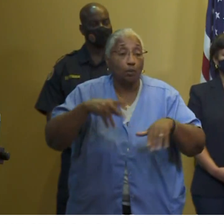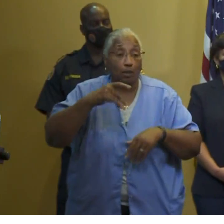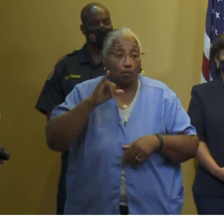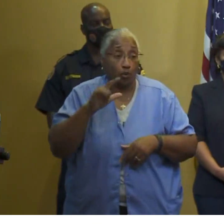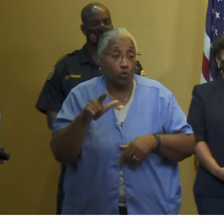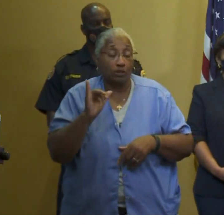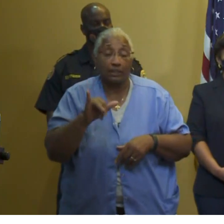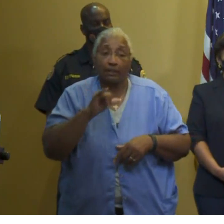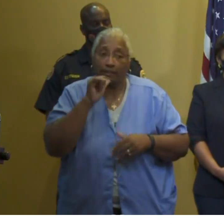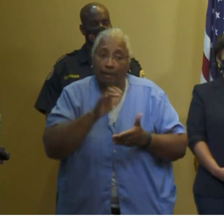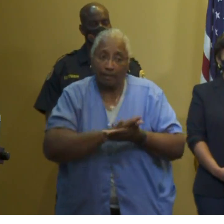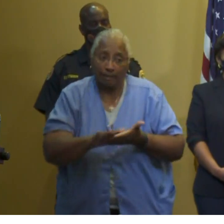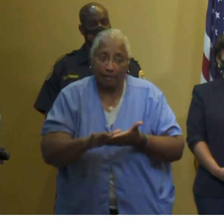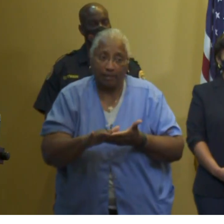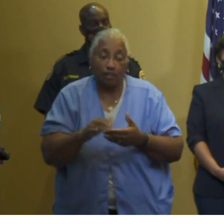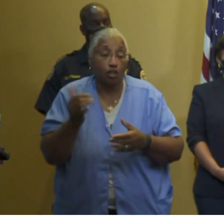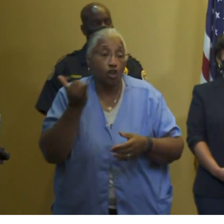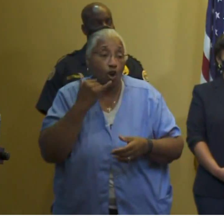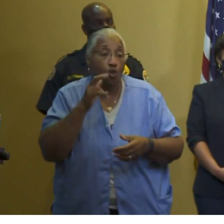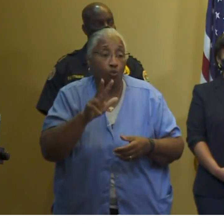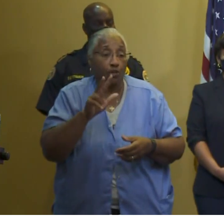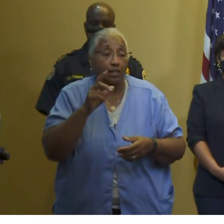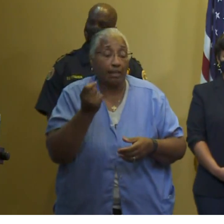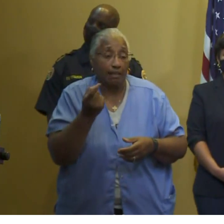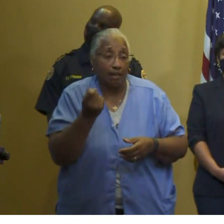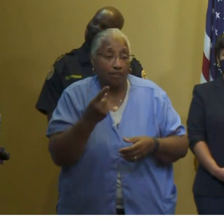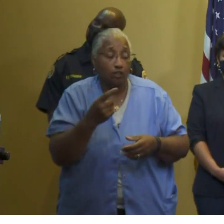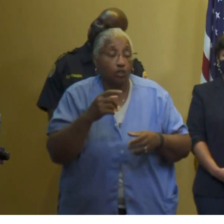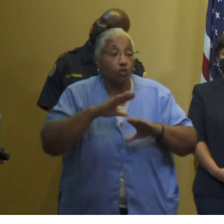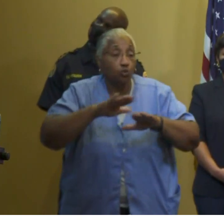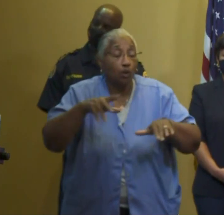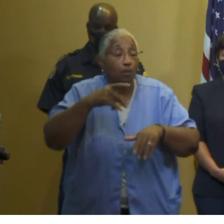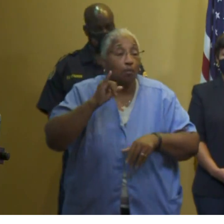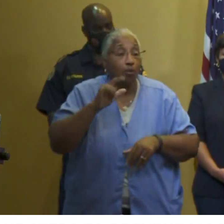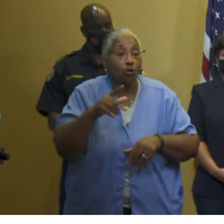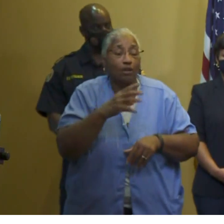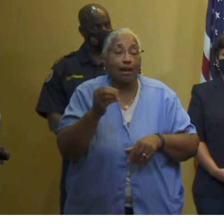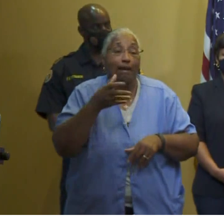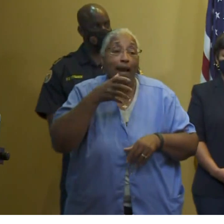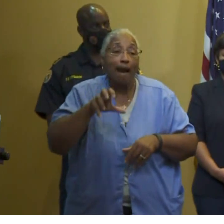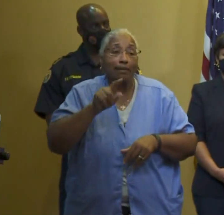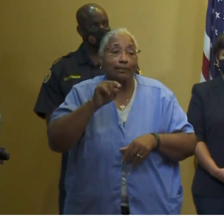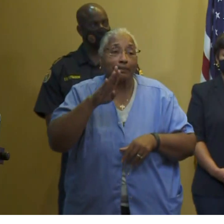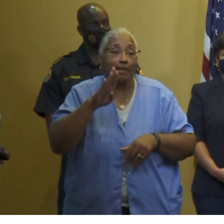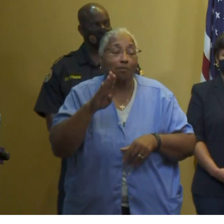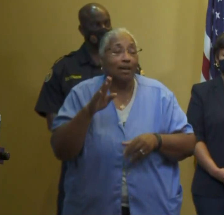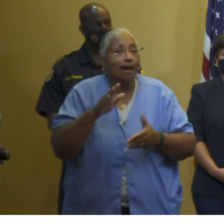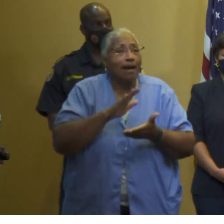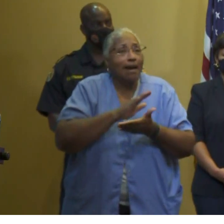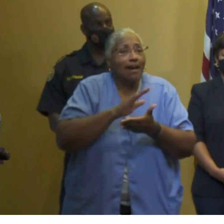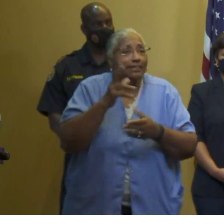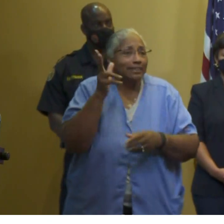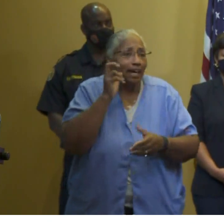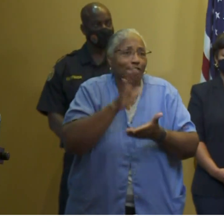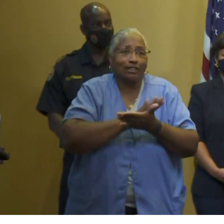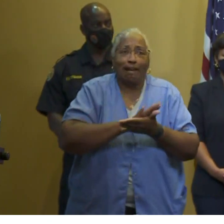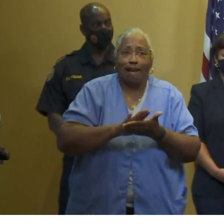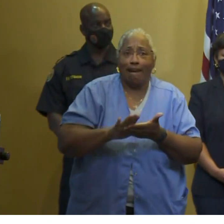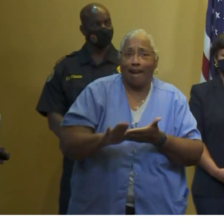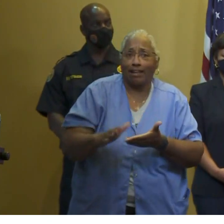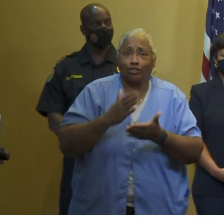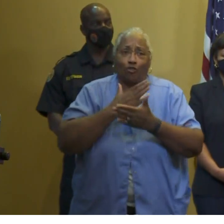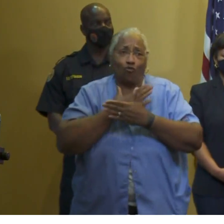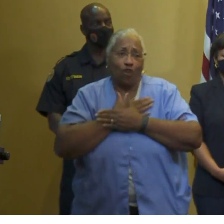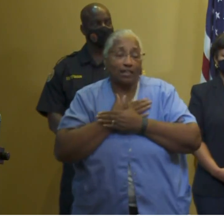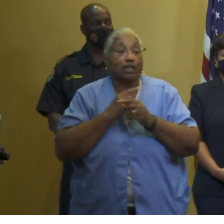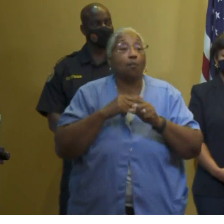calling 311. Swimming pools and hot tubs. This sounds like a nice leisurely thing. This is a very real thing. Swimming pools